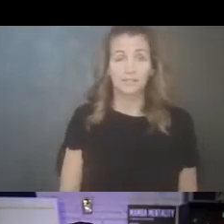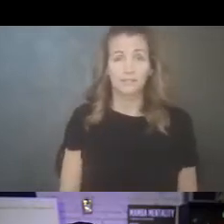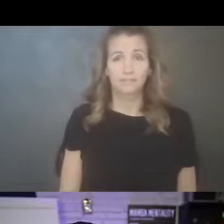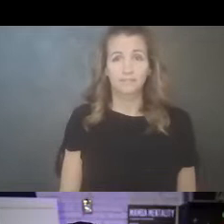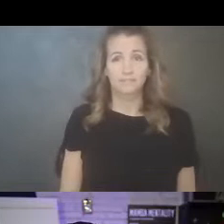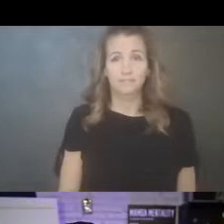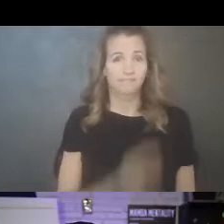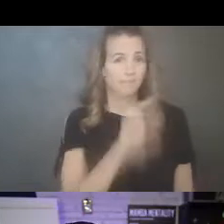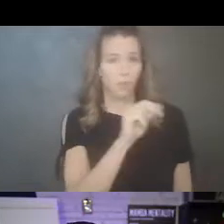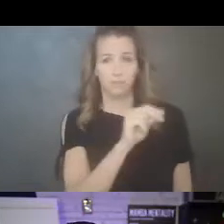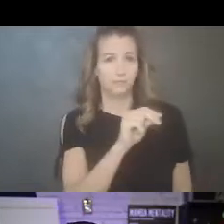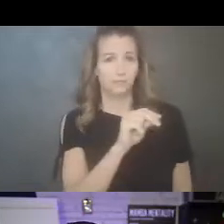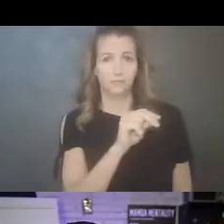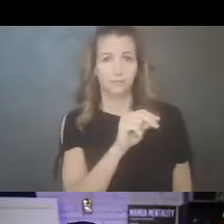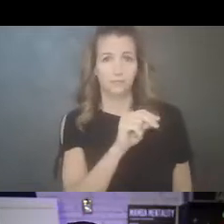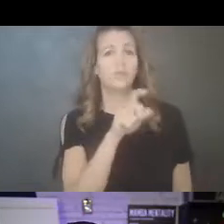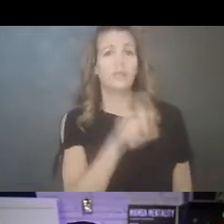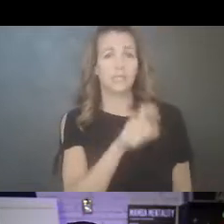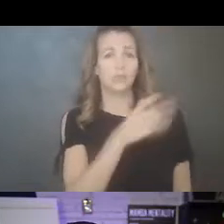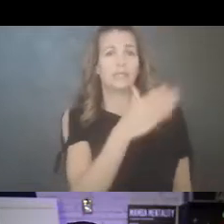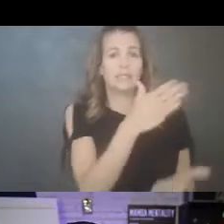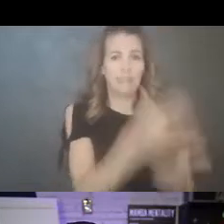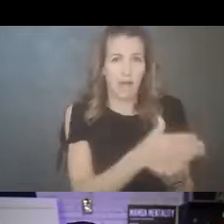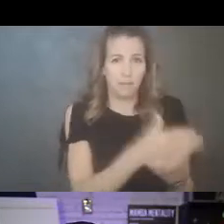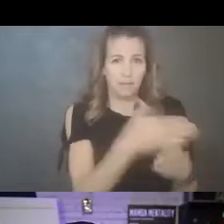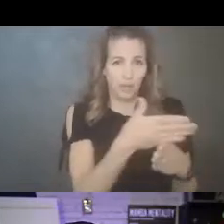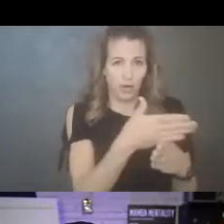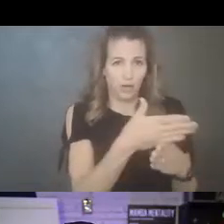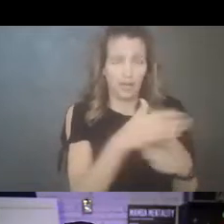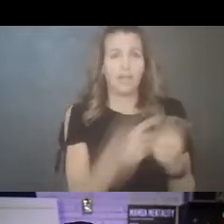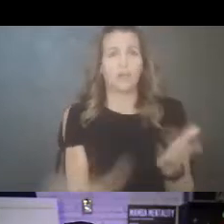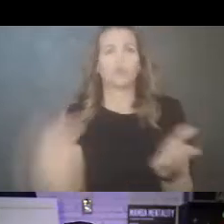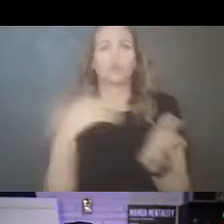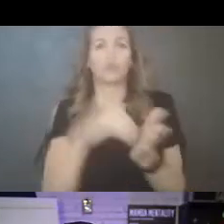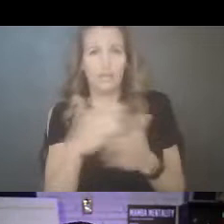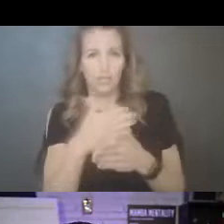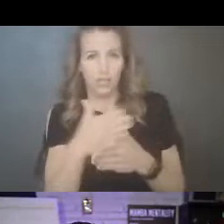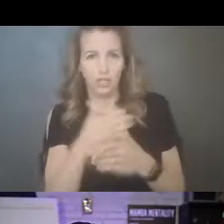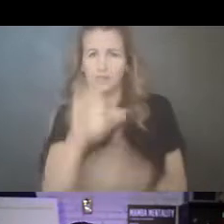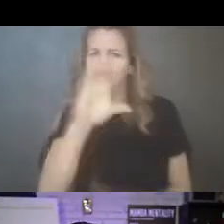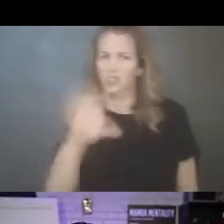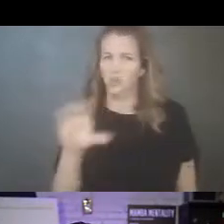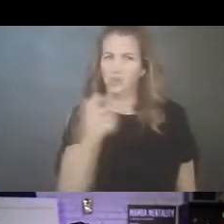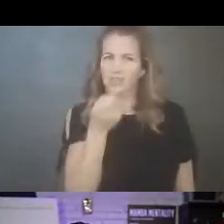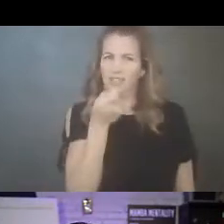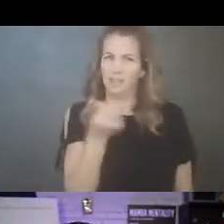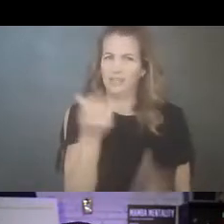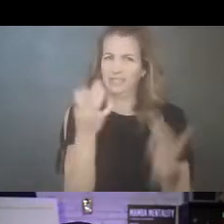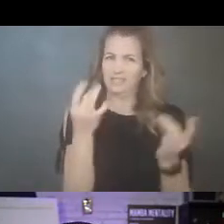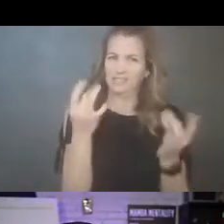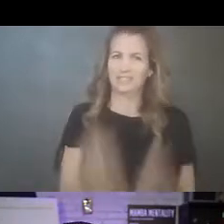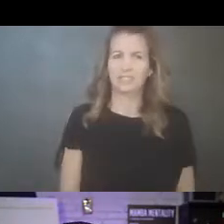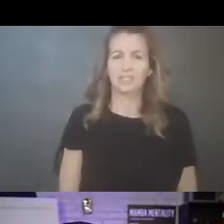No. No, you might need to stop share and then reshare. Zoom's a little finicky. Okay.